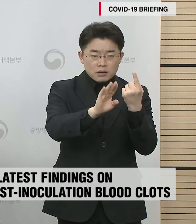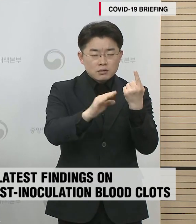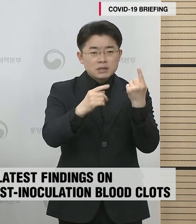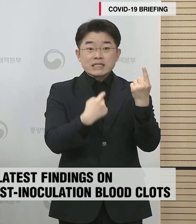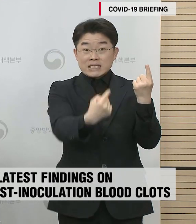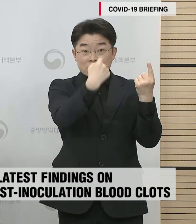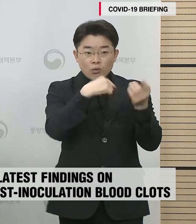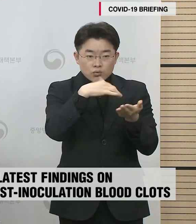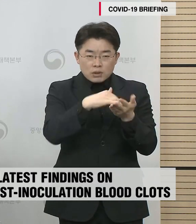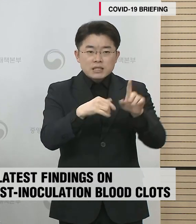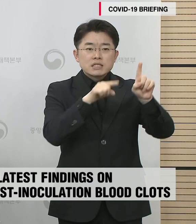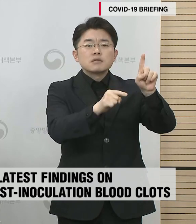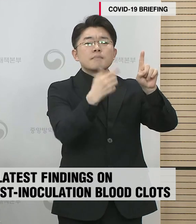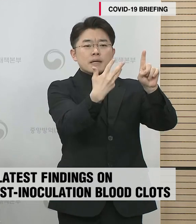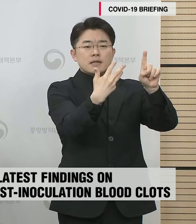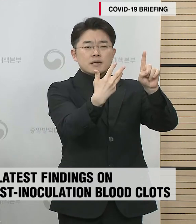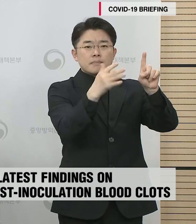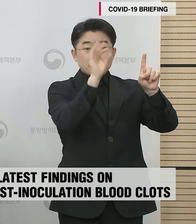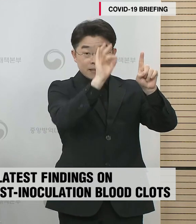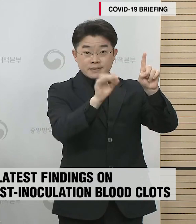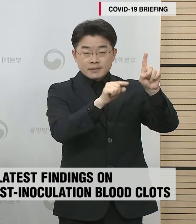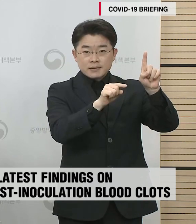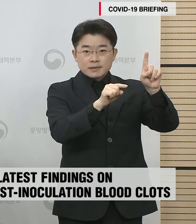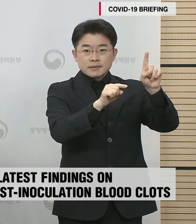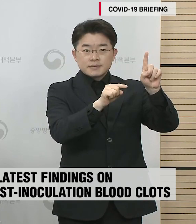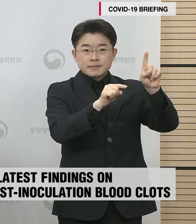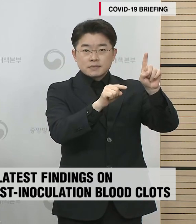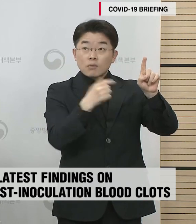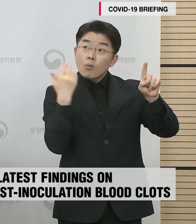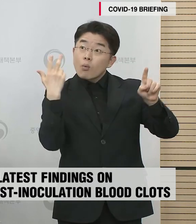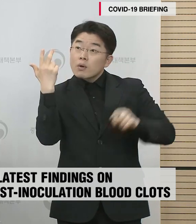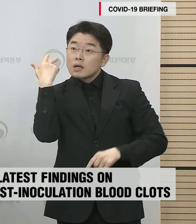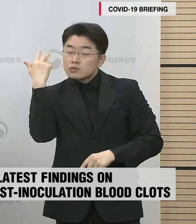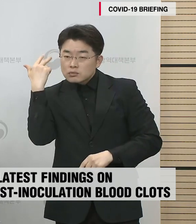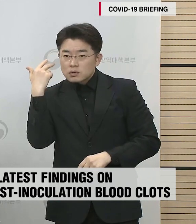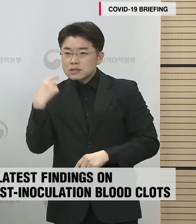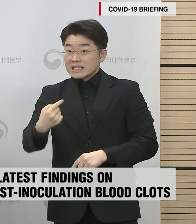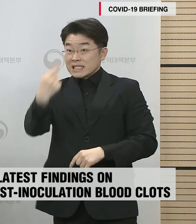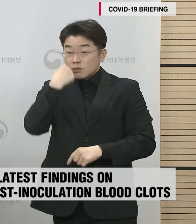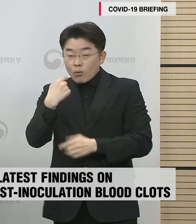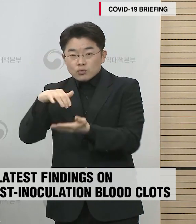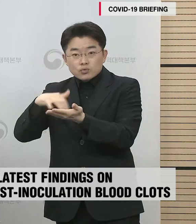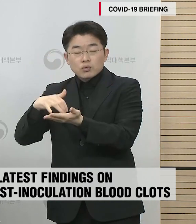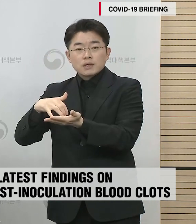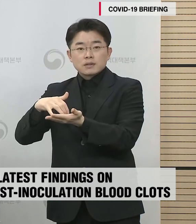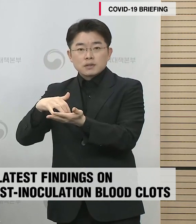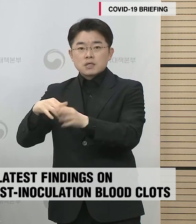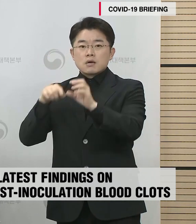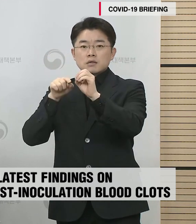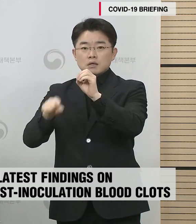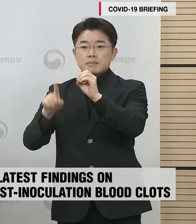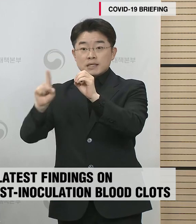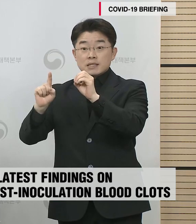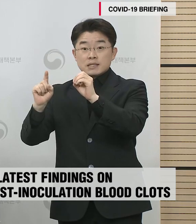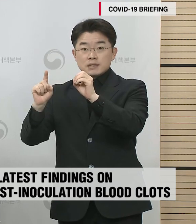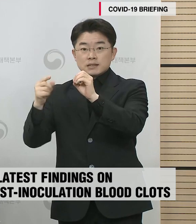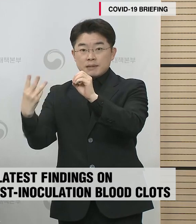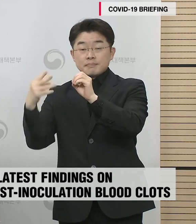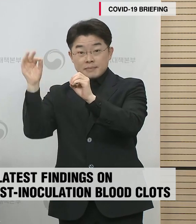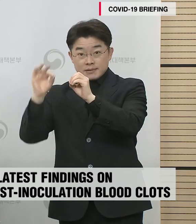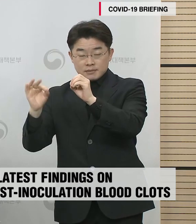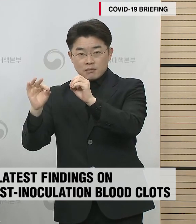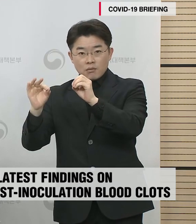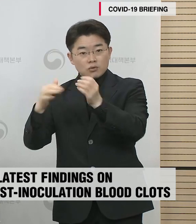12,732, which is the total number of adverse responses, and this has steadily also decreased